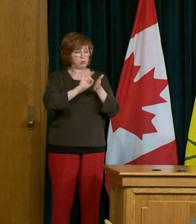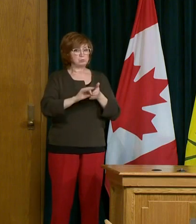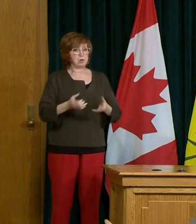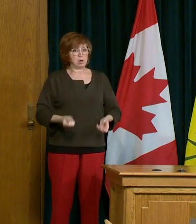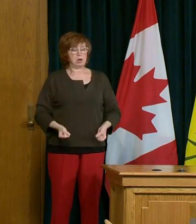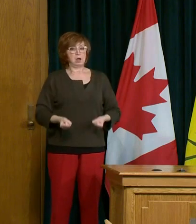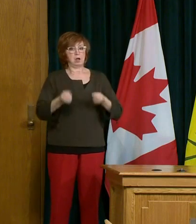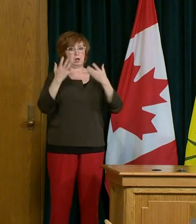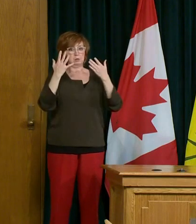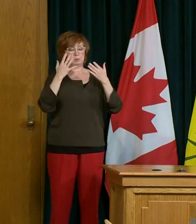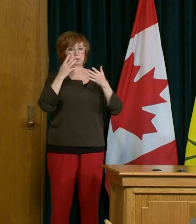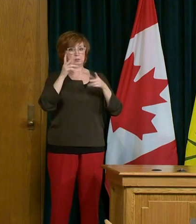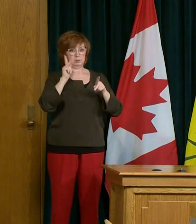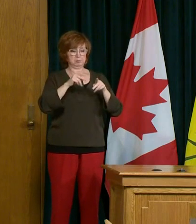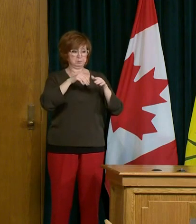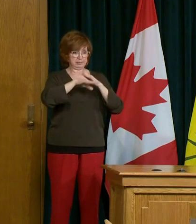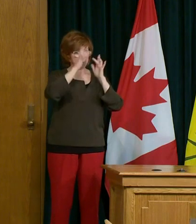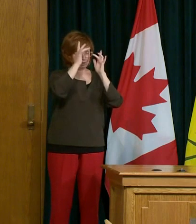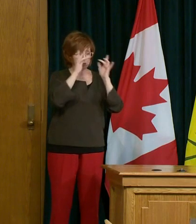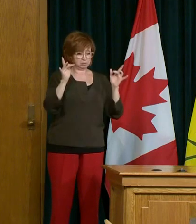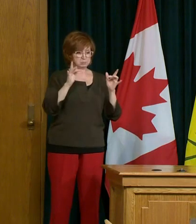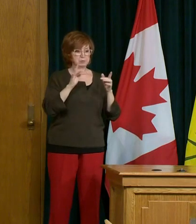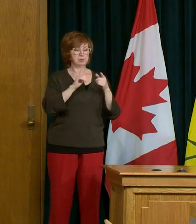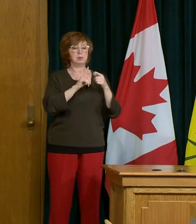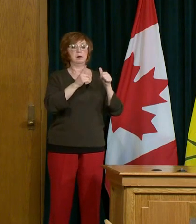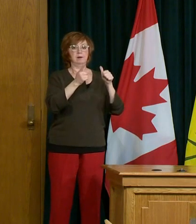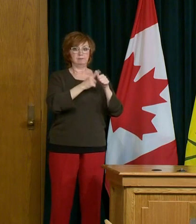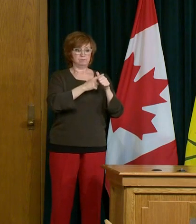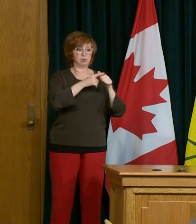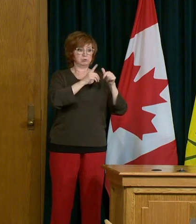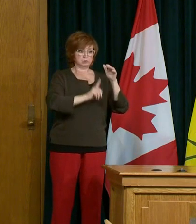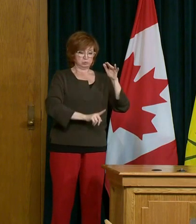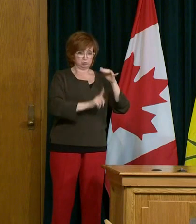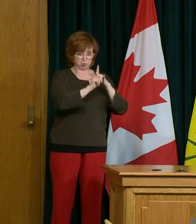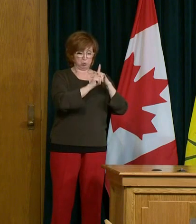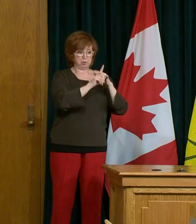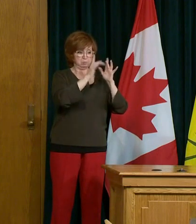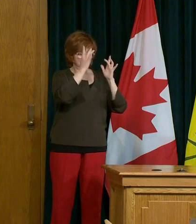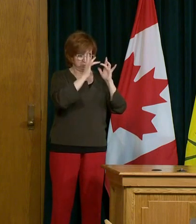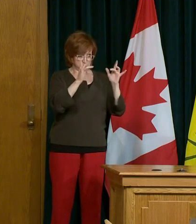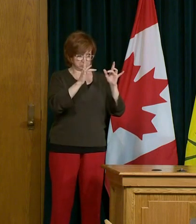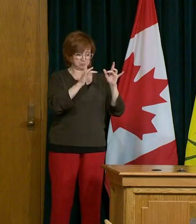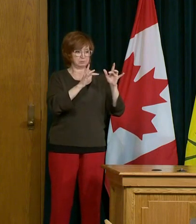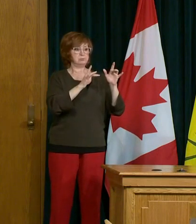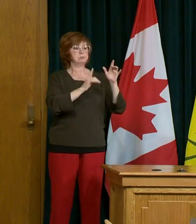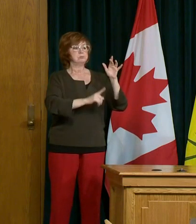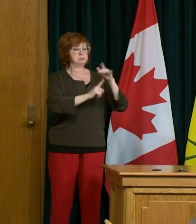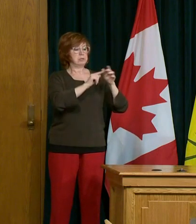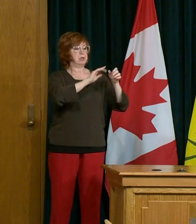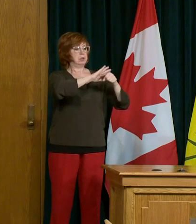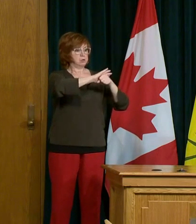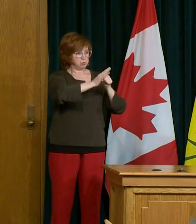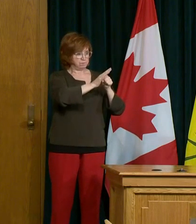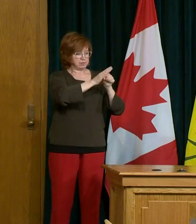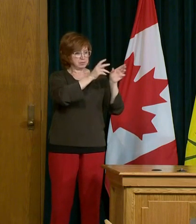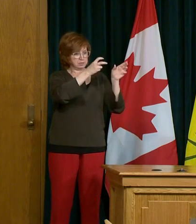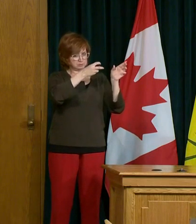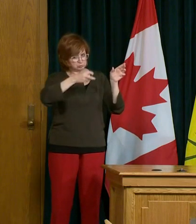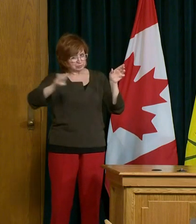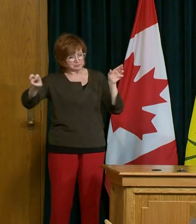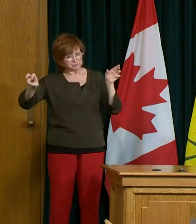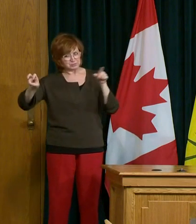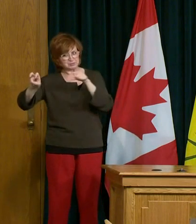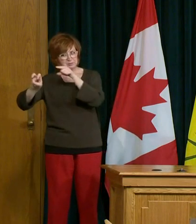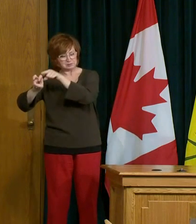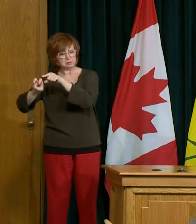initial presentation, admission, and then transfer. And that's one of the reasons why our data looks different than the data reported